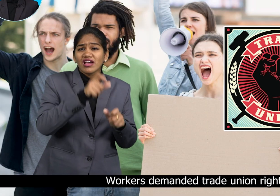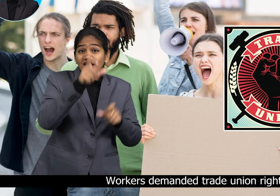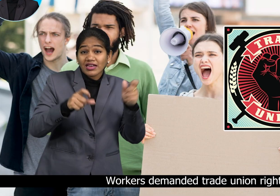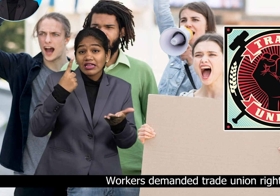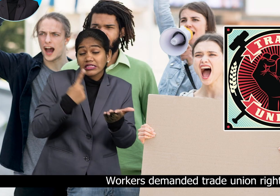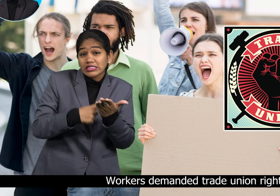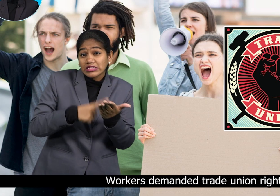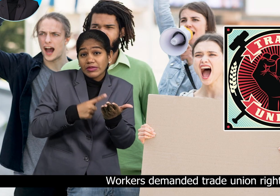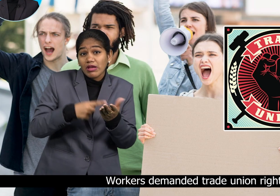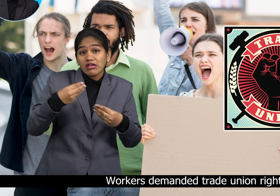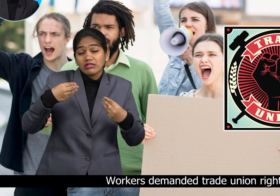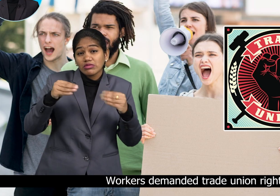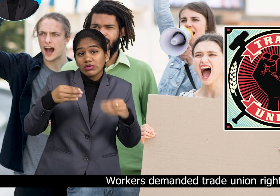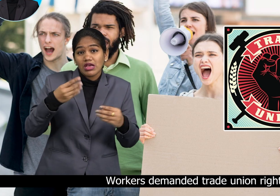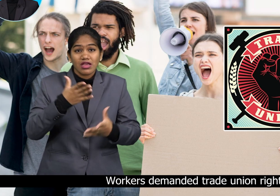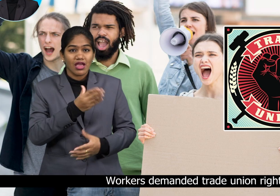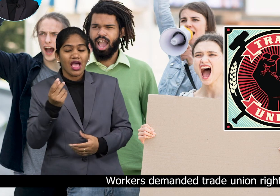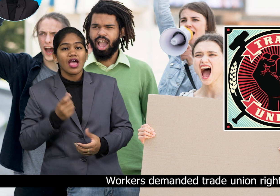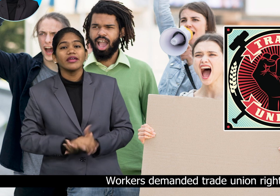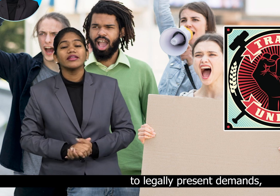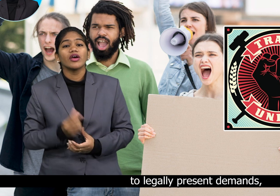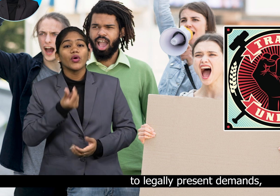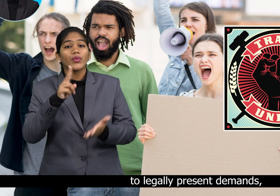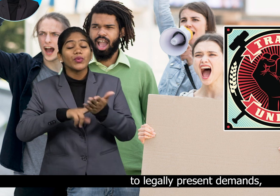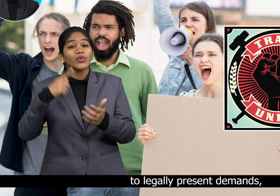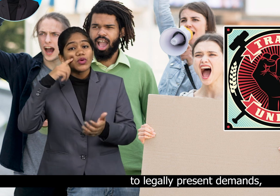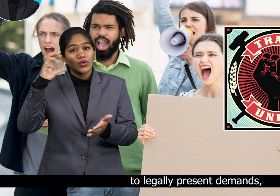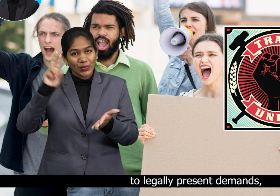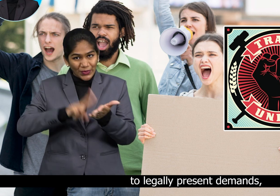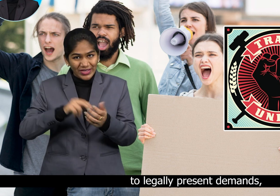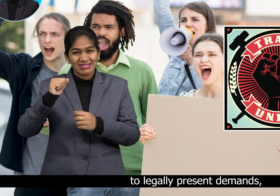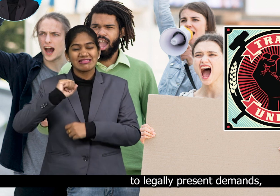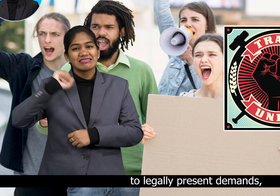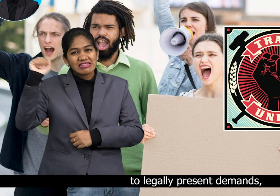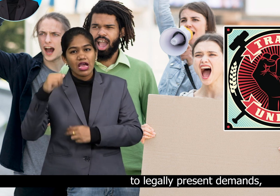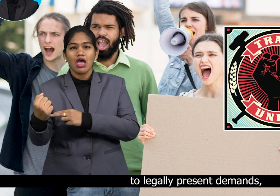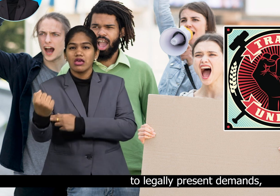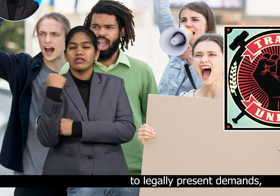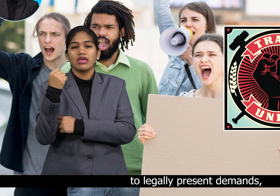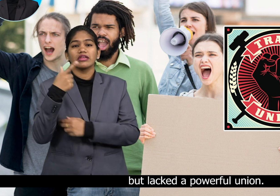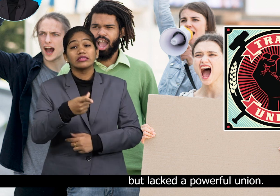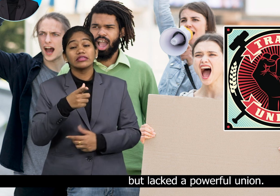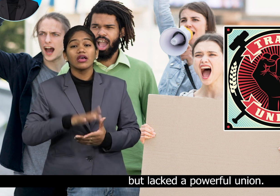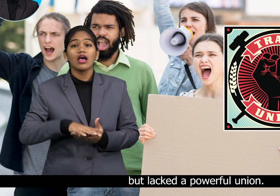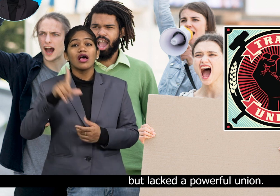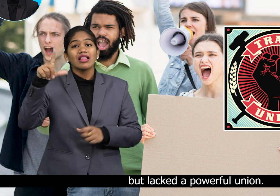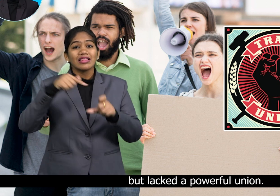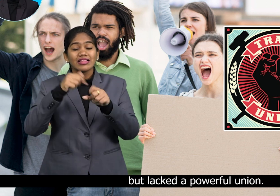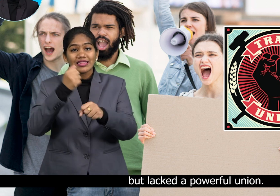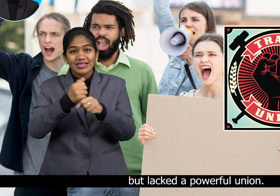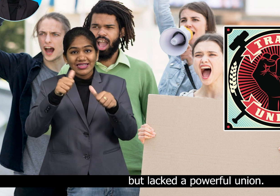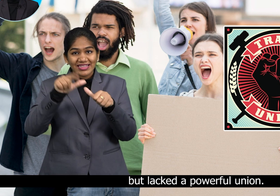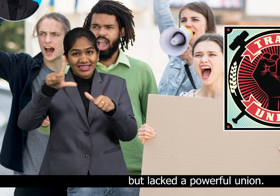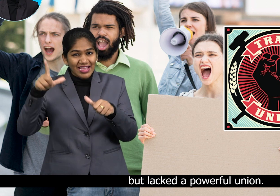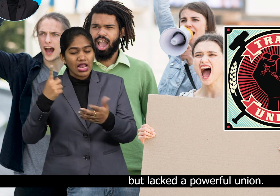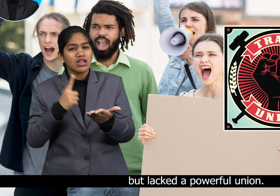Workers demanded trade union rights to legally present demands, but lacked